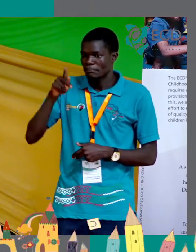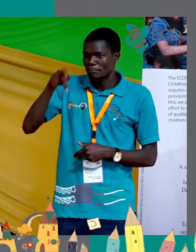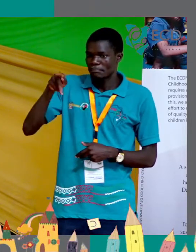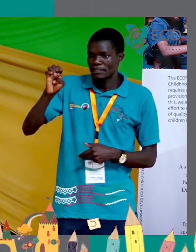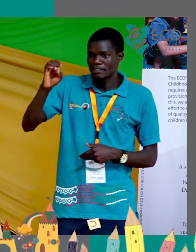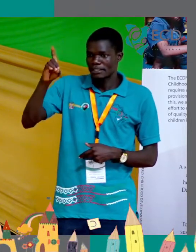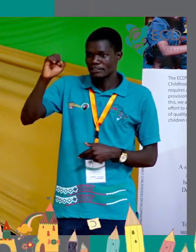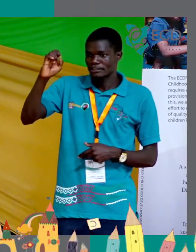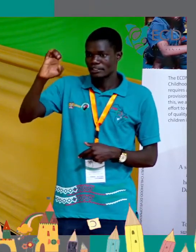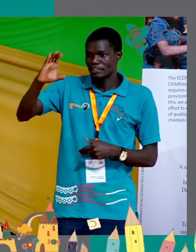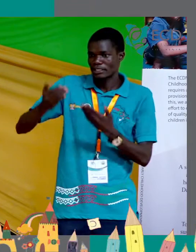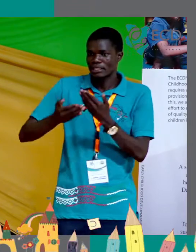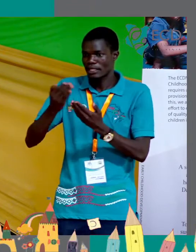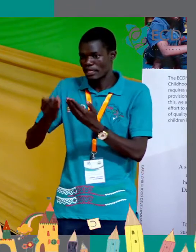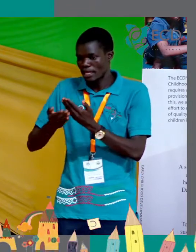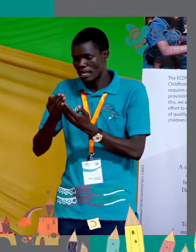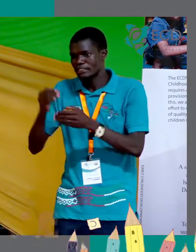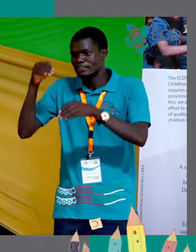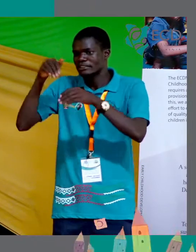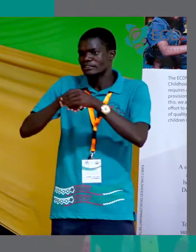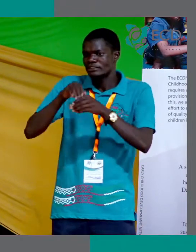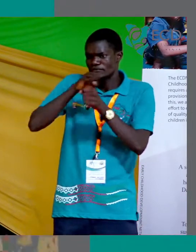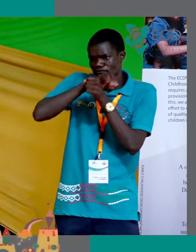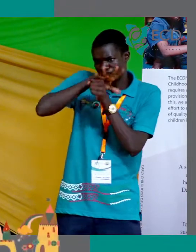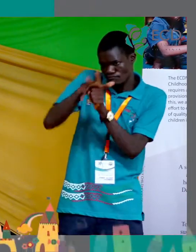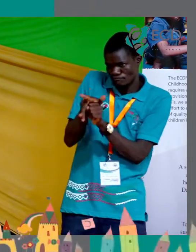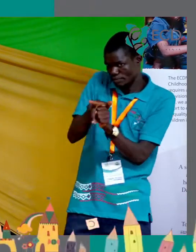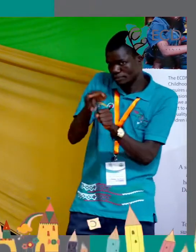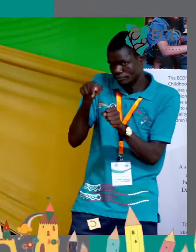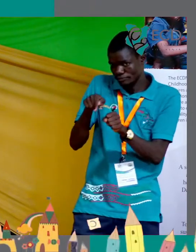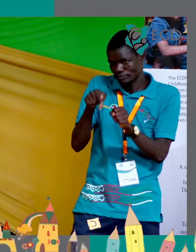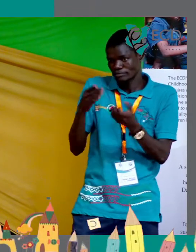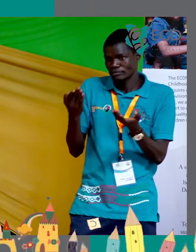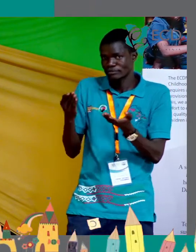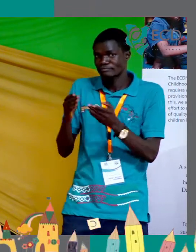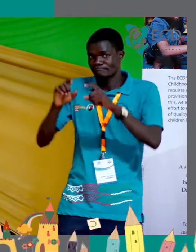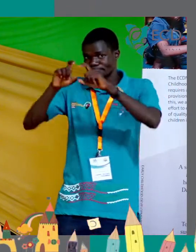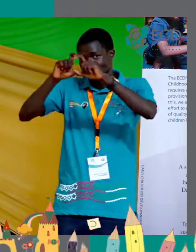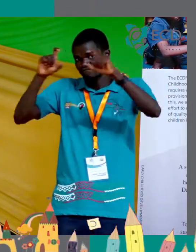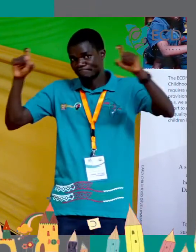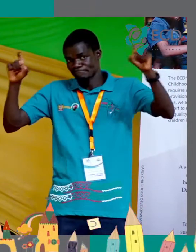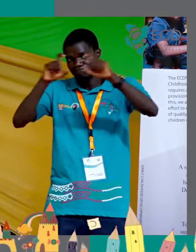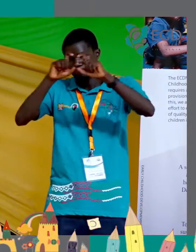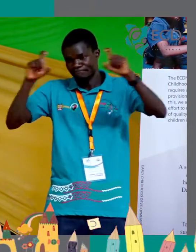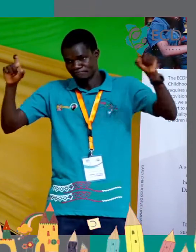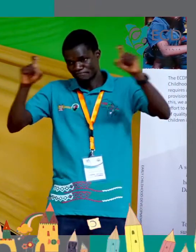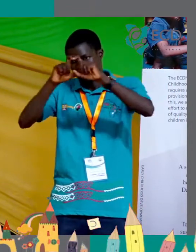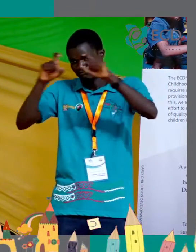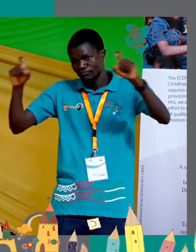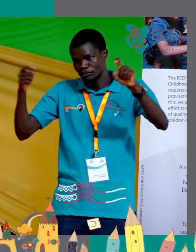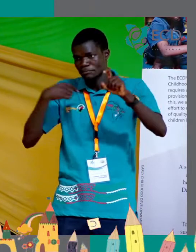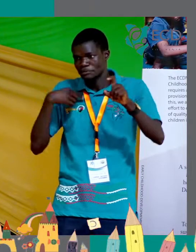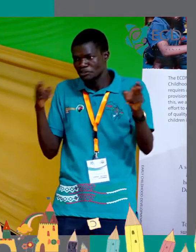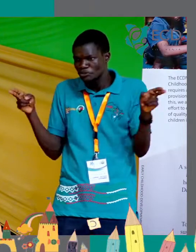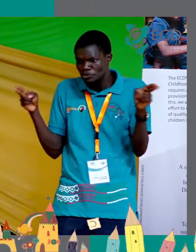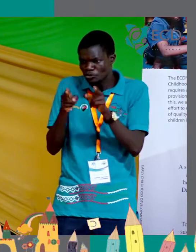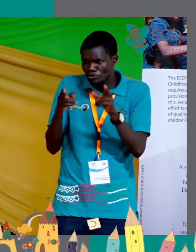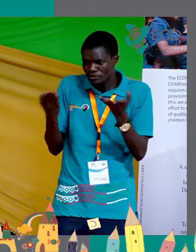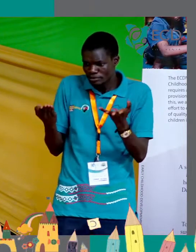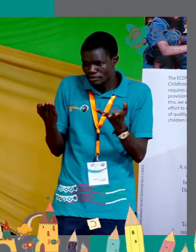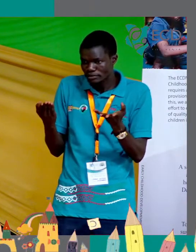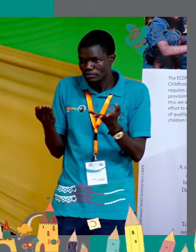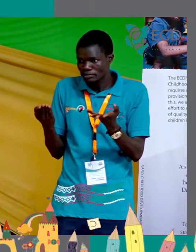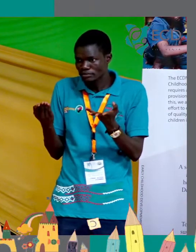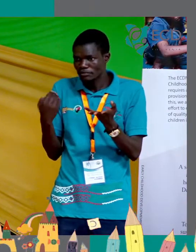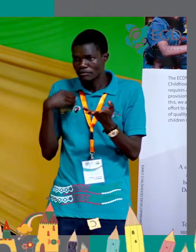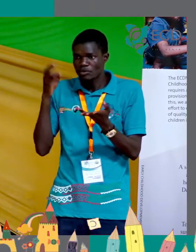amongst COVID-19 pandemic. So the outline of my presentation, I'll briefly take